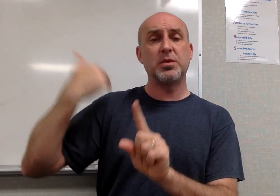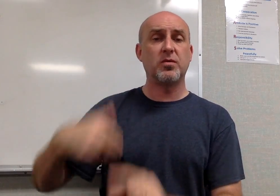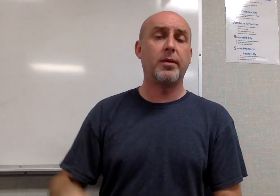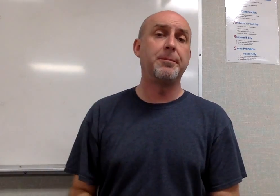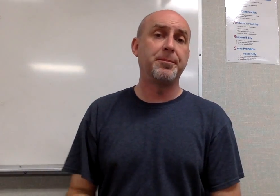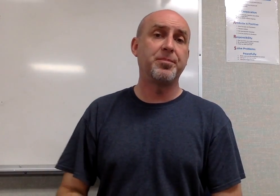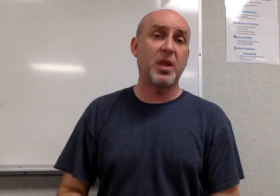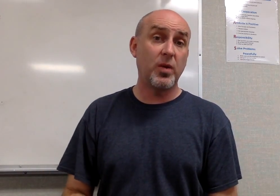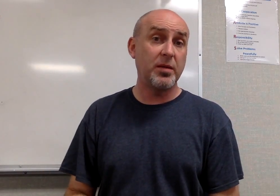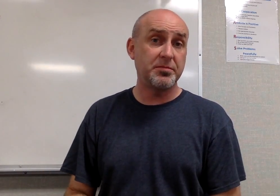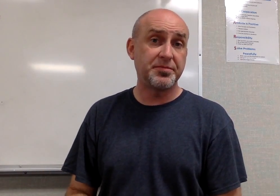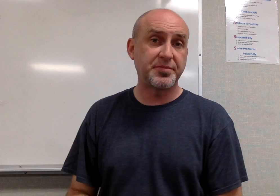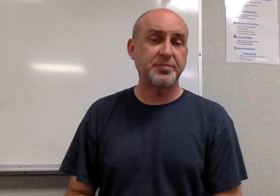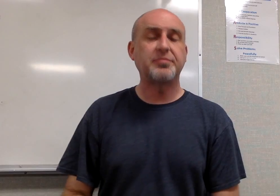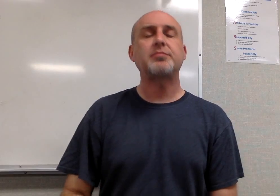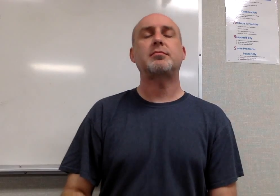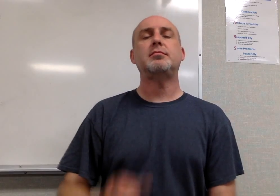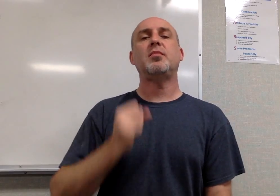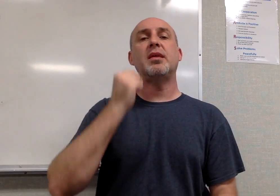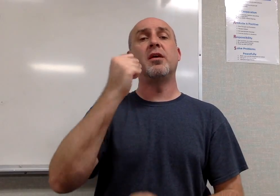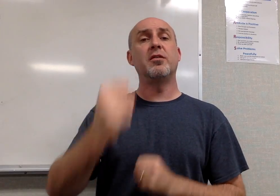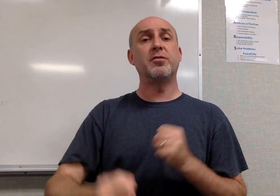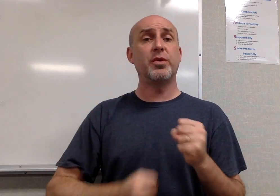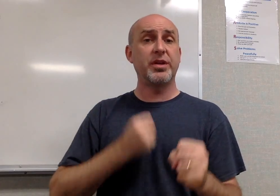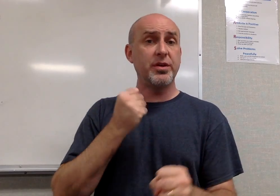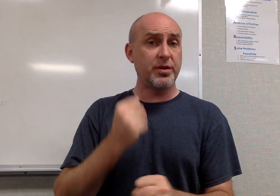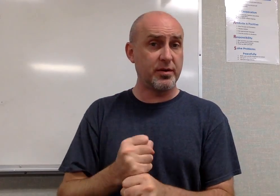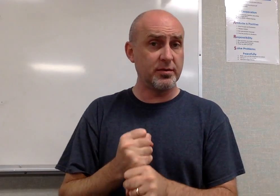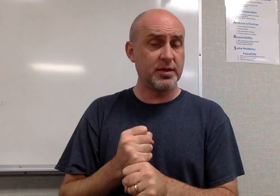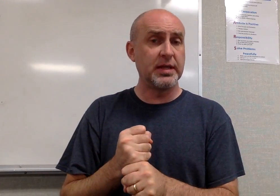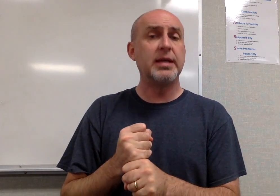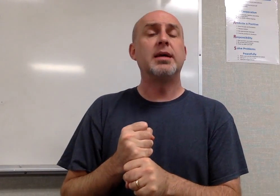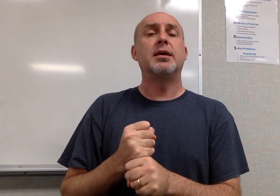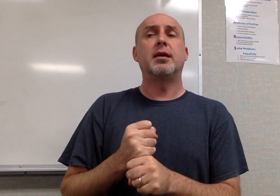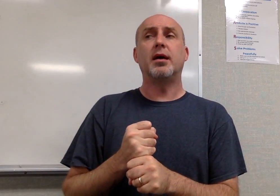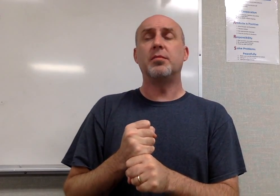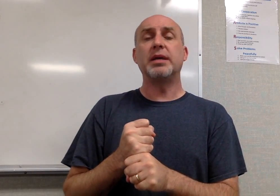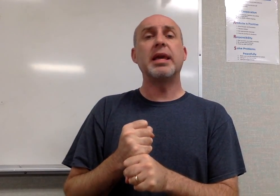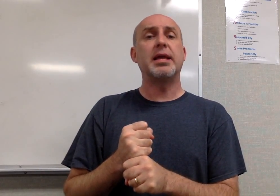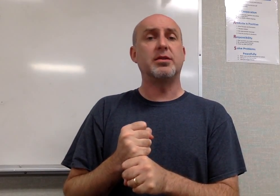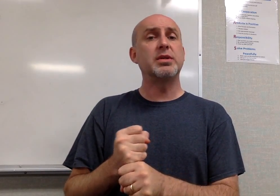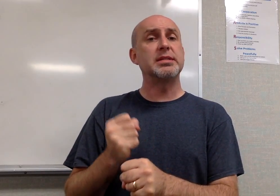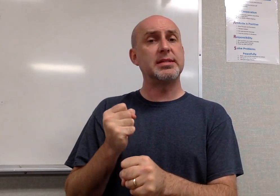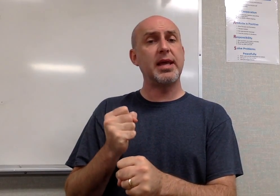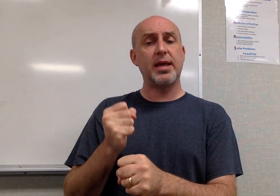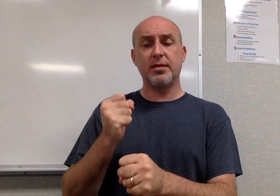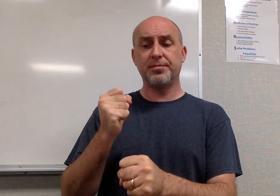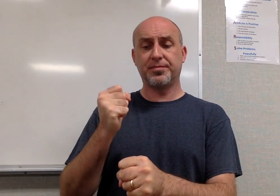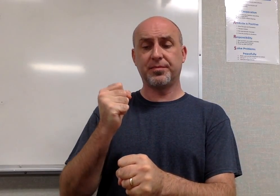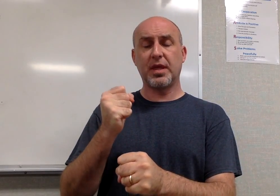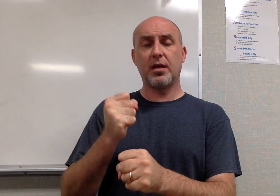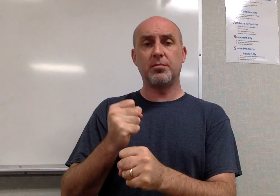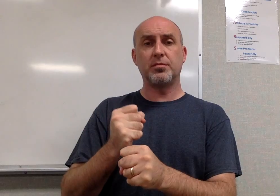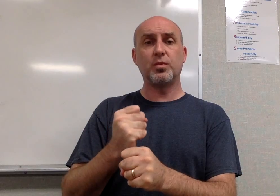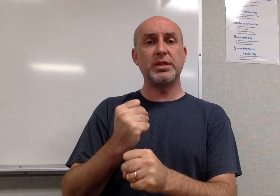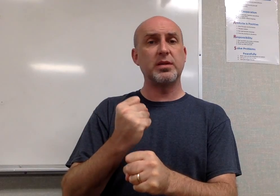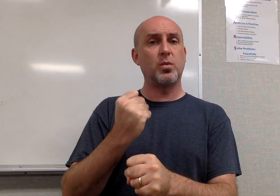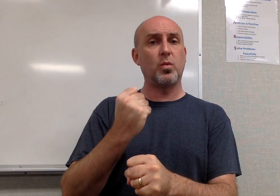before, all right? For year, again, you can say we did